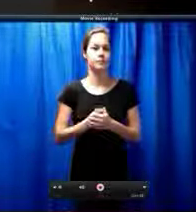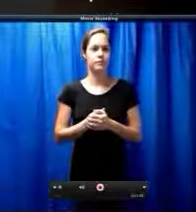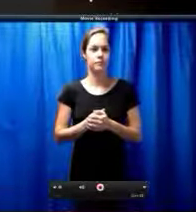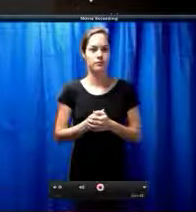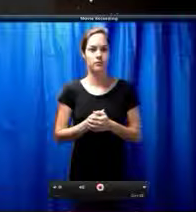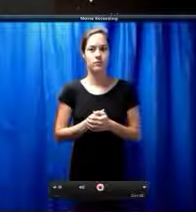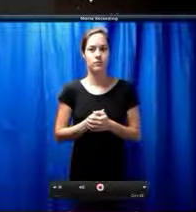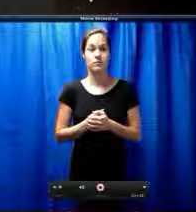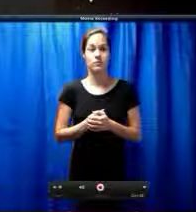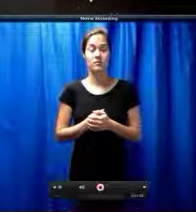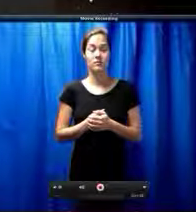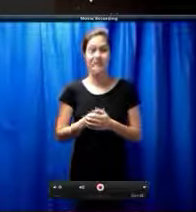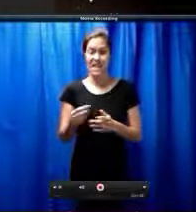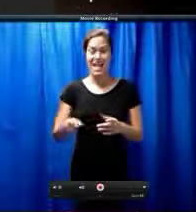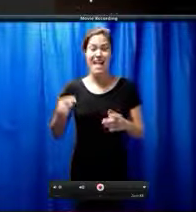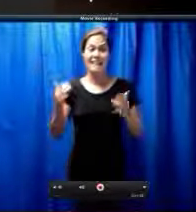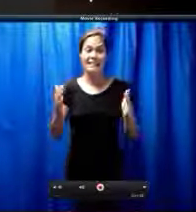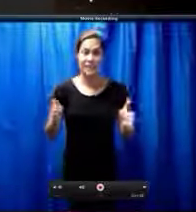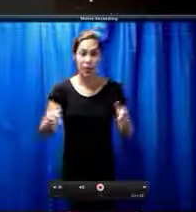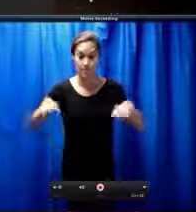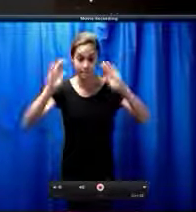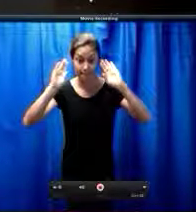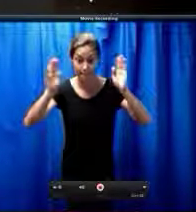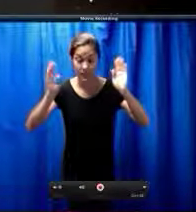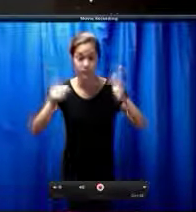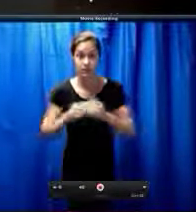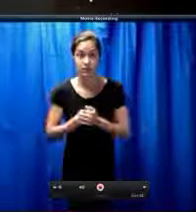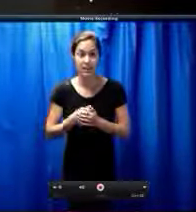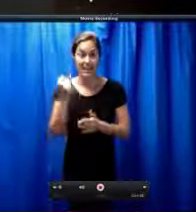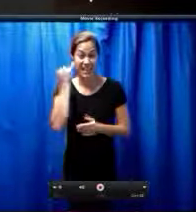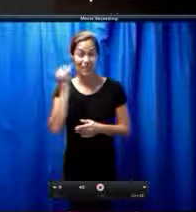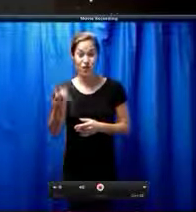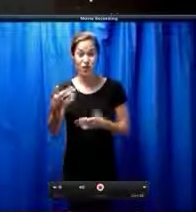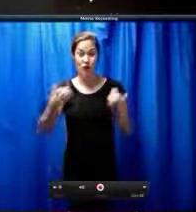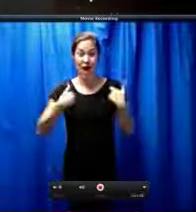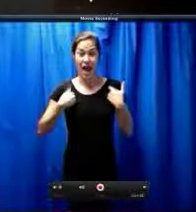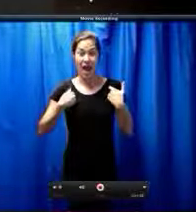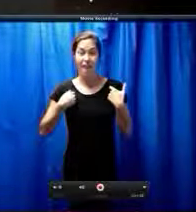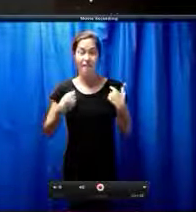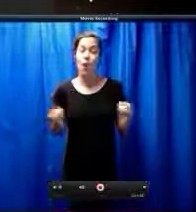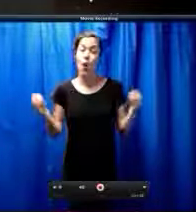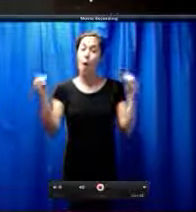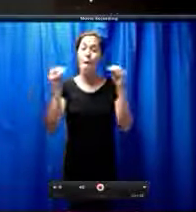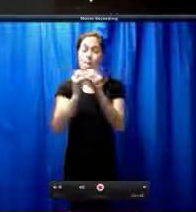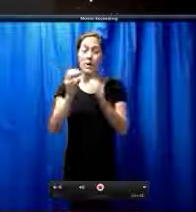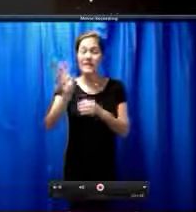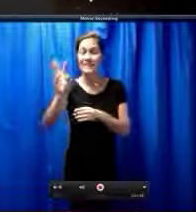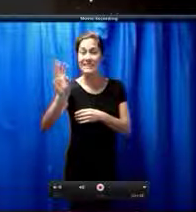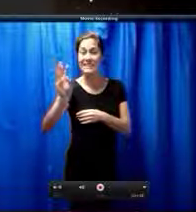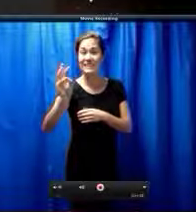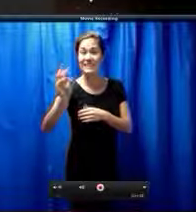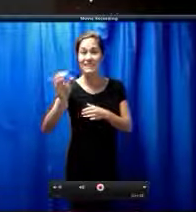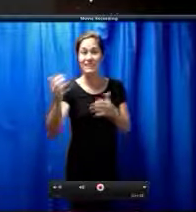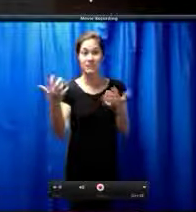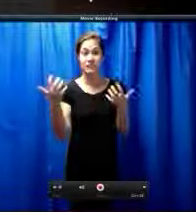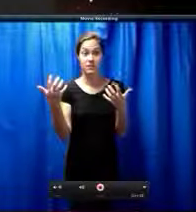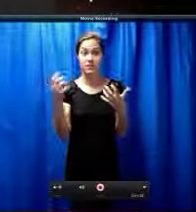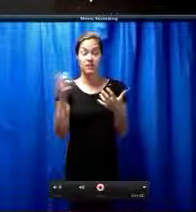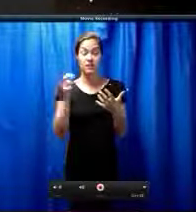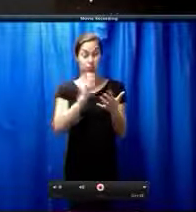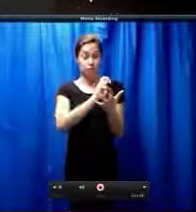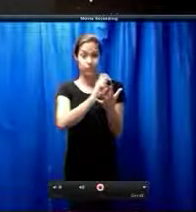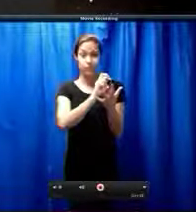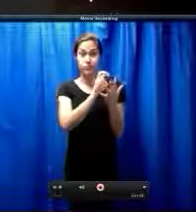one. If you have 6 sexual partners or more in your lifetime, I'm not talking about later, in